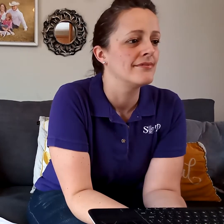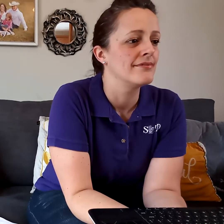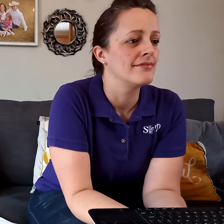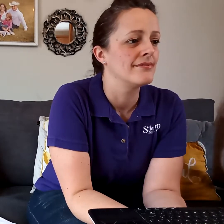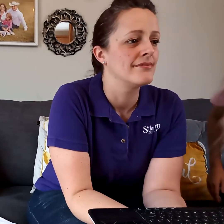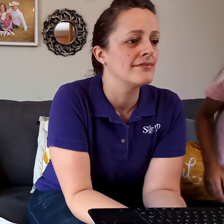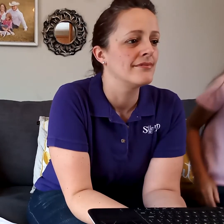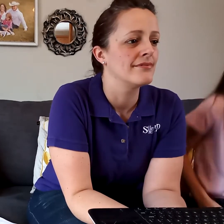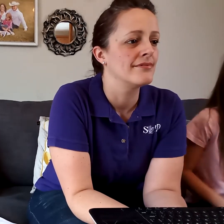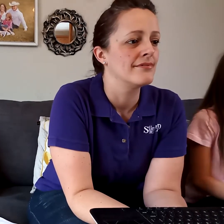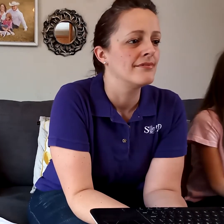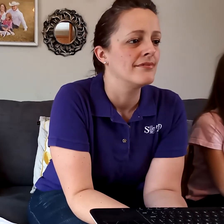Seth.